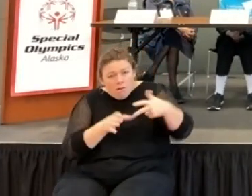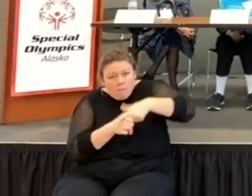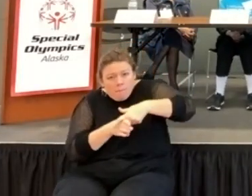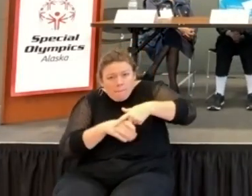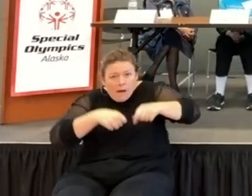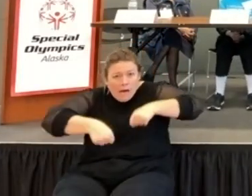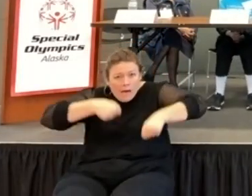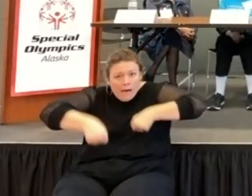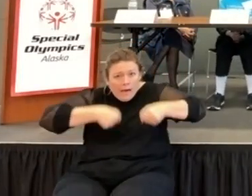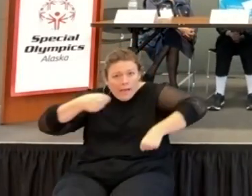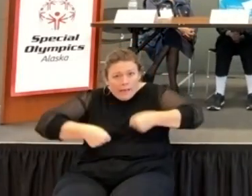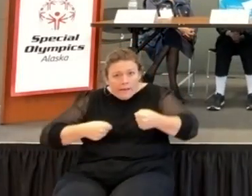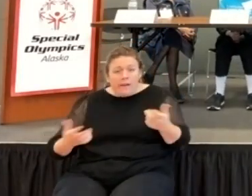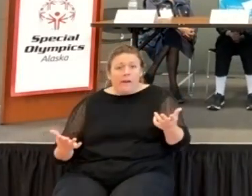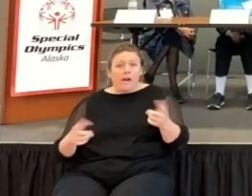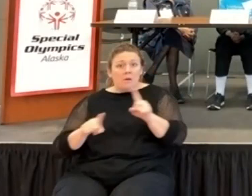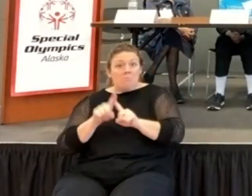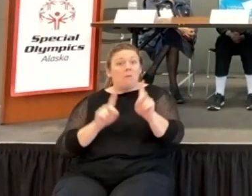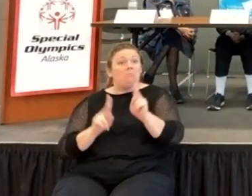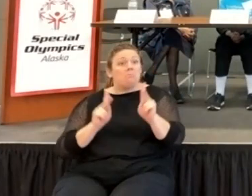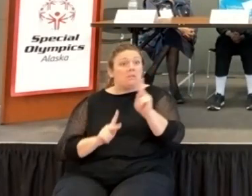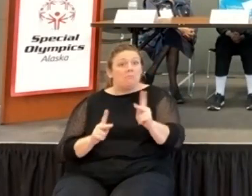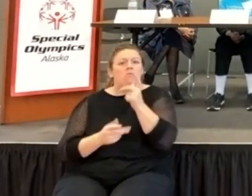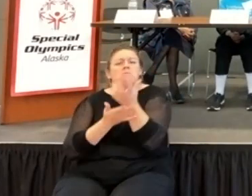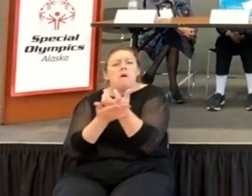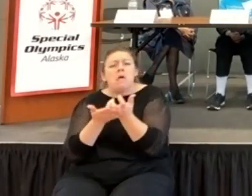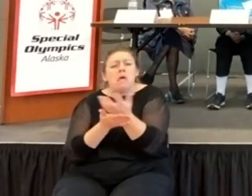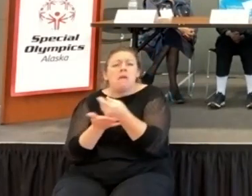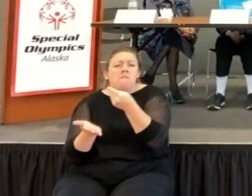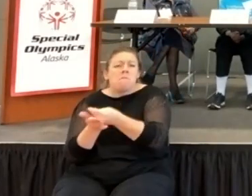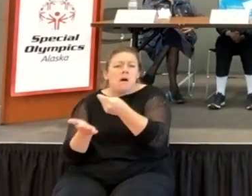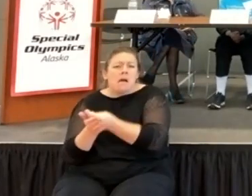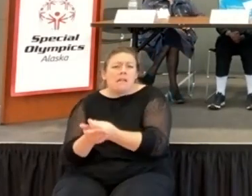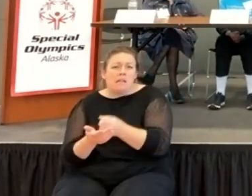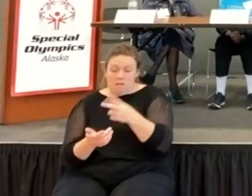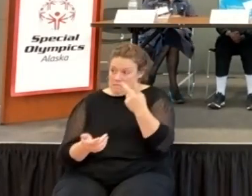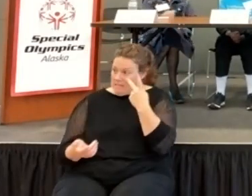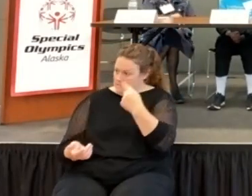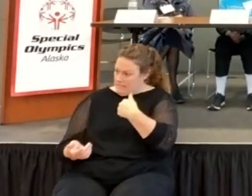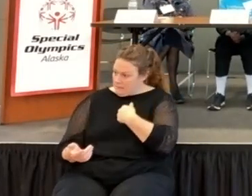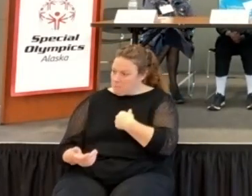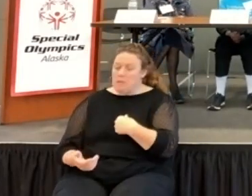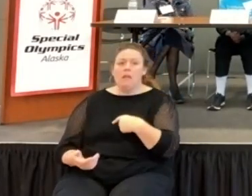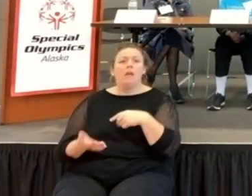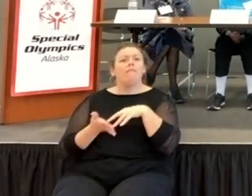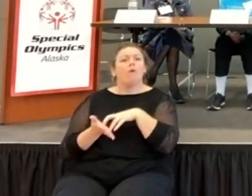who hang around and beg for money because they think, oh, okay, that's an older person. I'm going to hit her up.